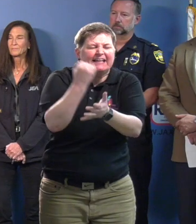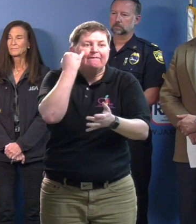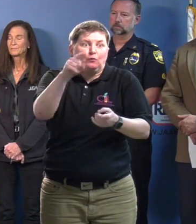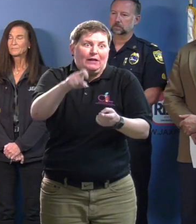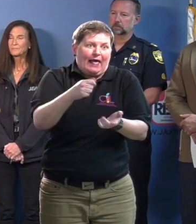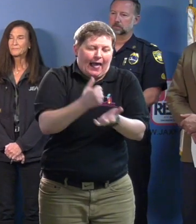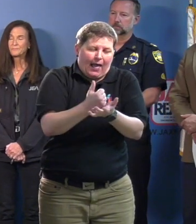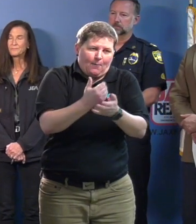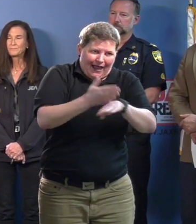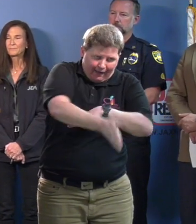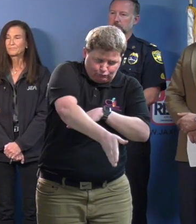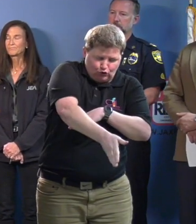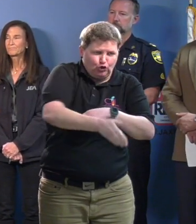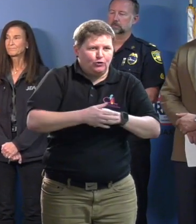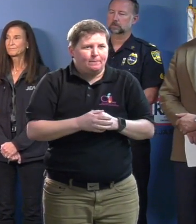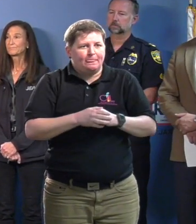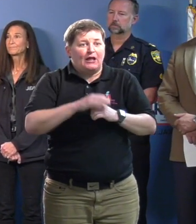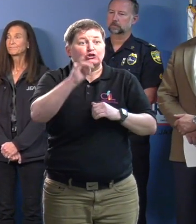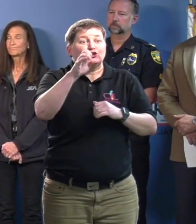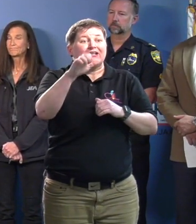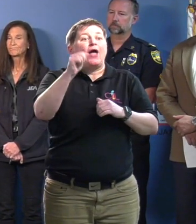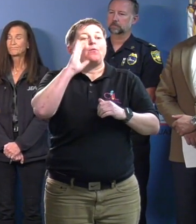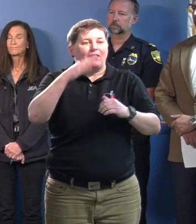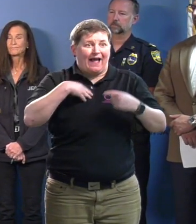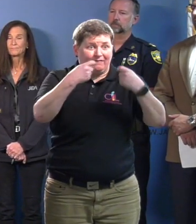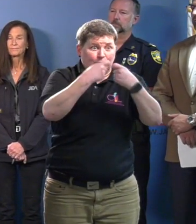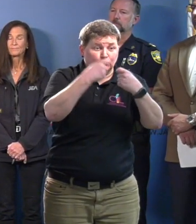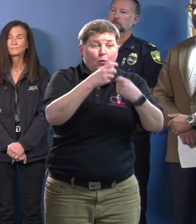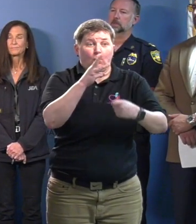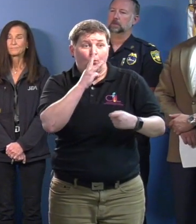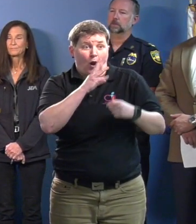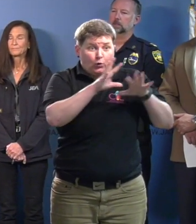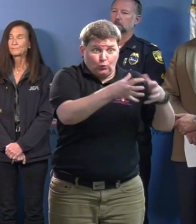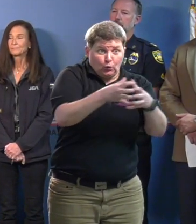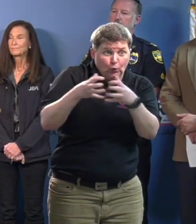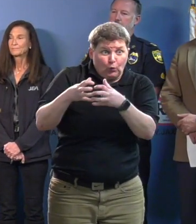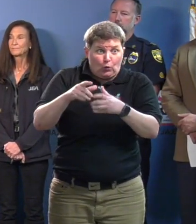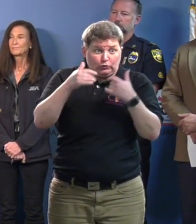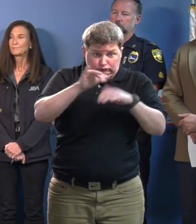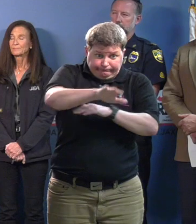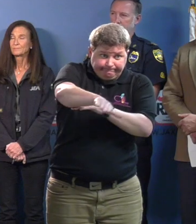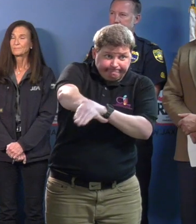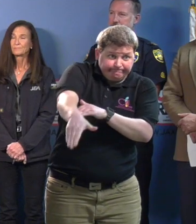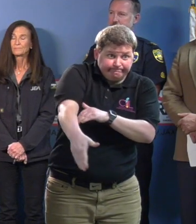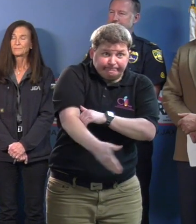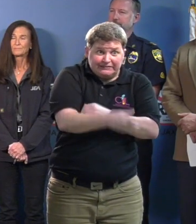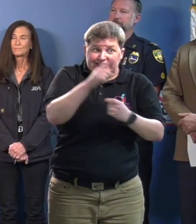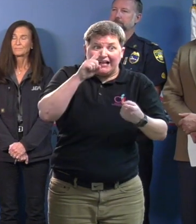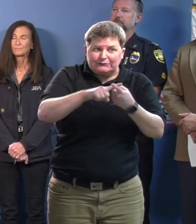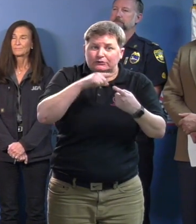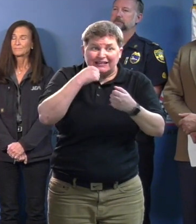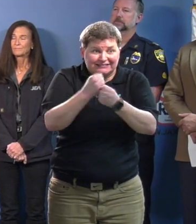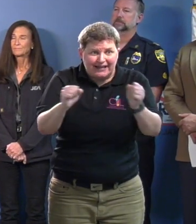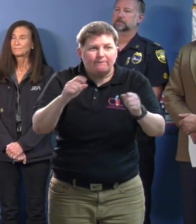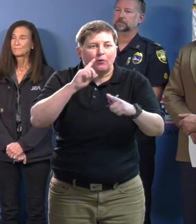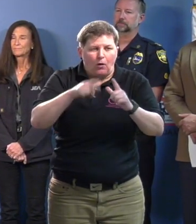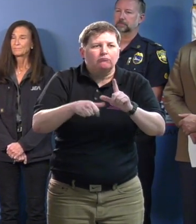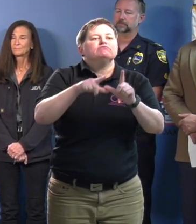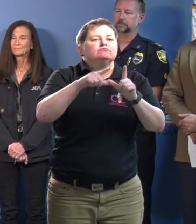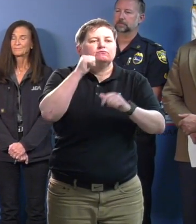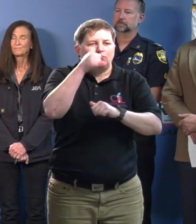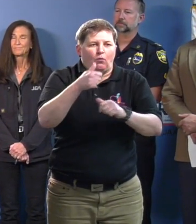have electric and water crews working tonight until it is no longer safe, and then crews will pick up restoration efforts tomorrow when conditions